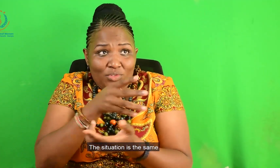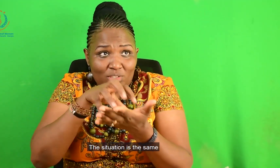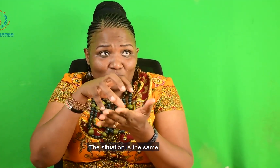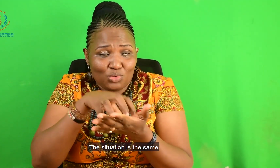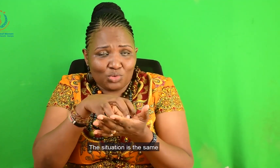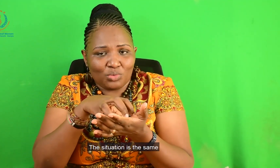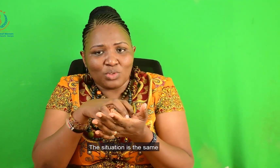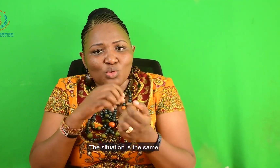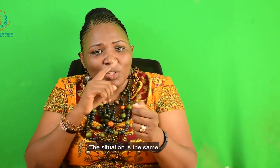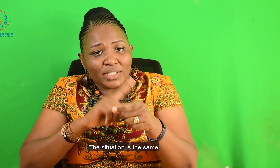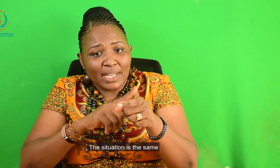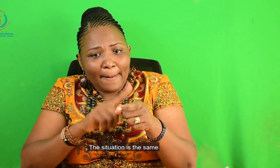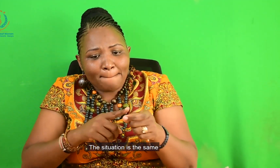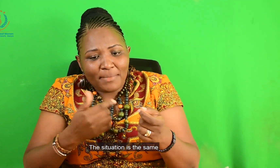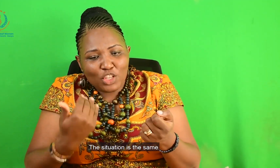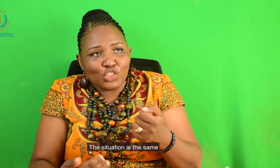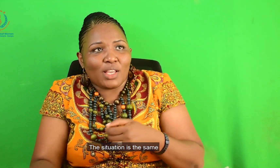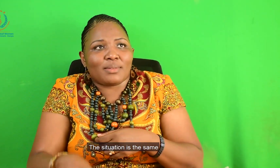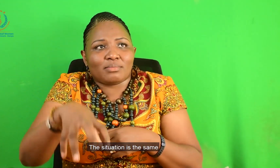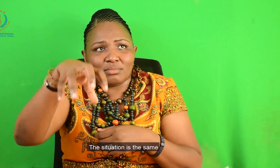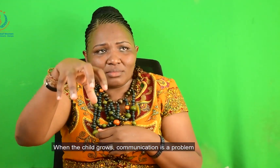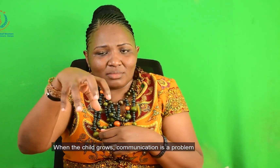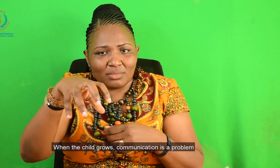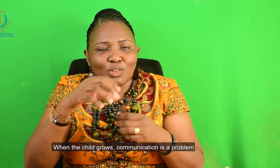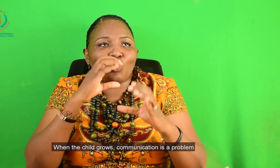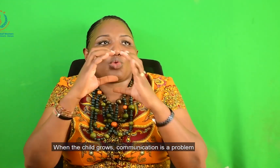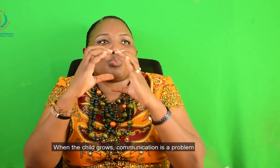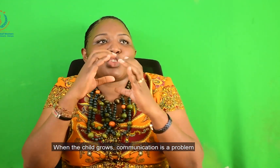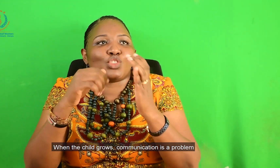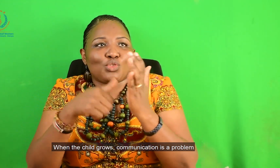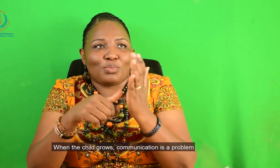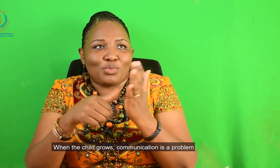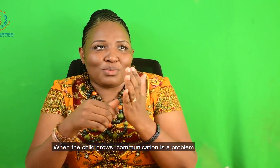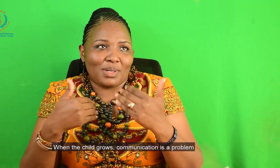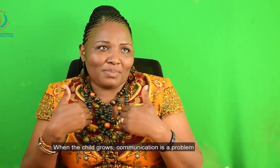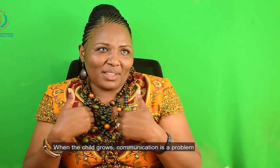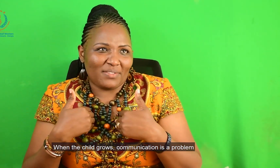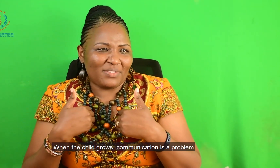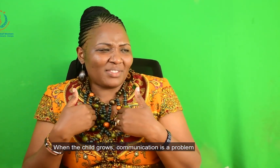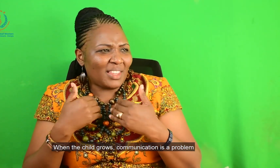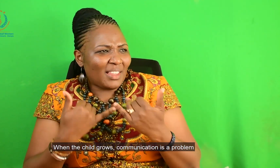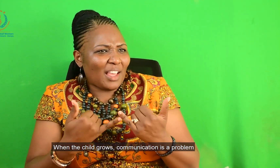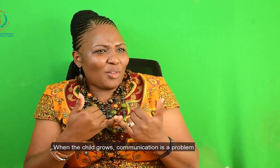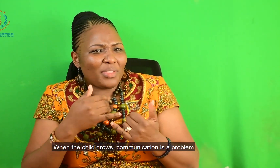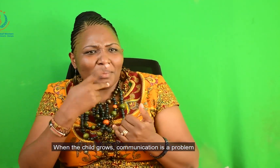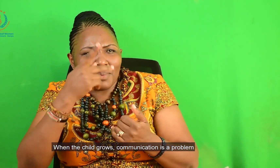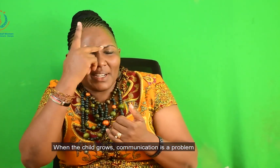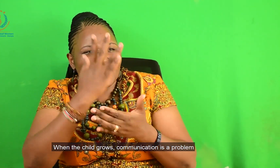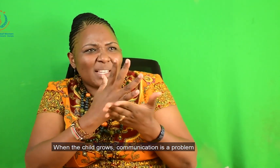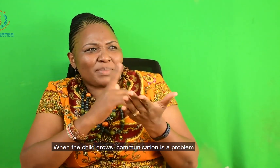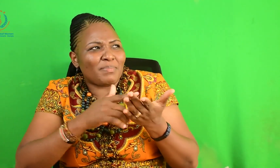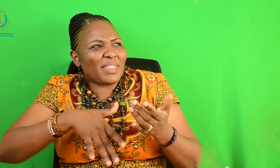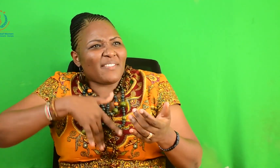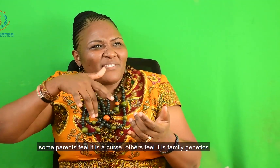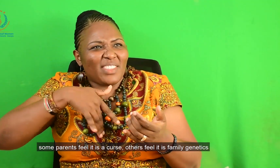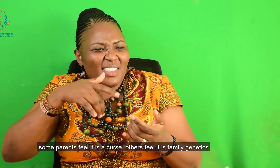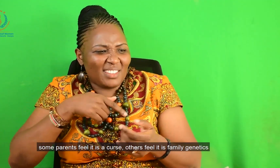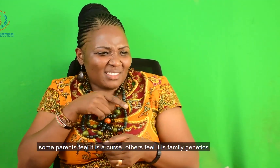So the situation is the same for the both. When the child grows, communication is a problem.